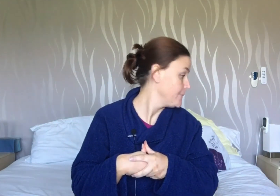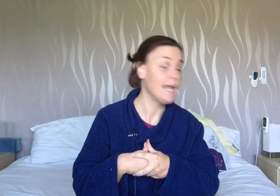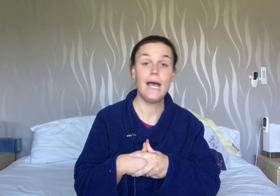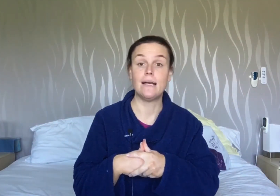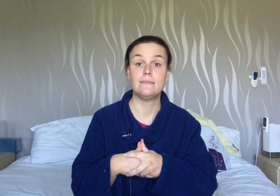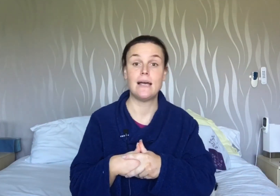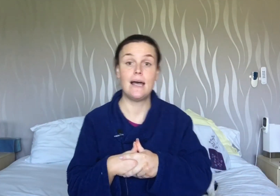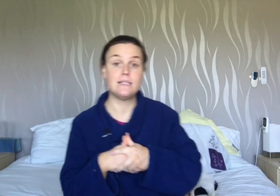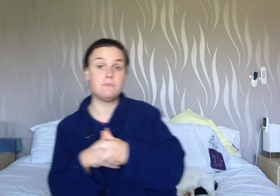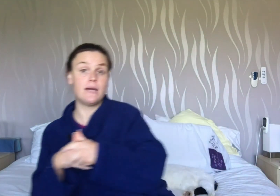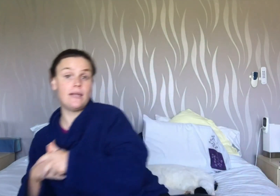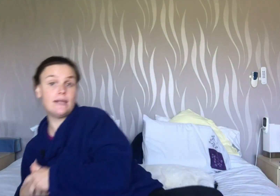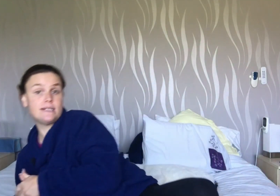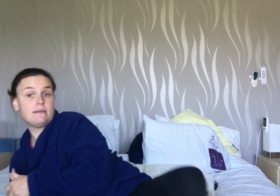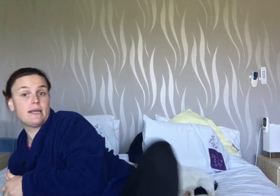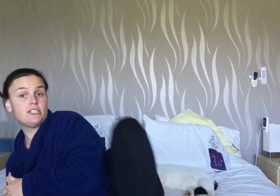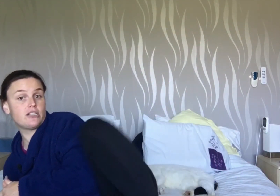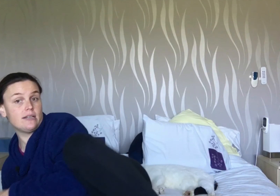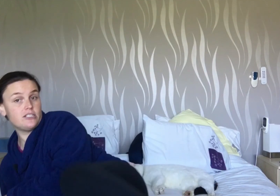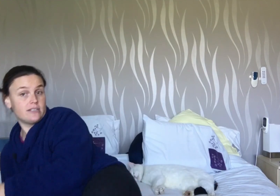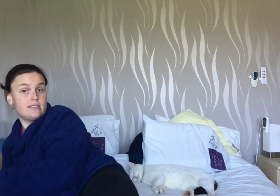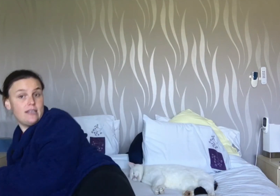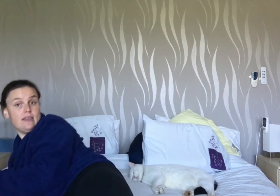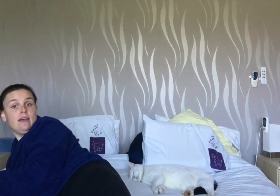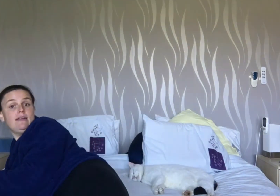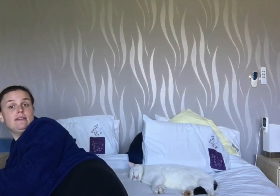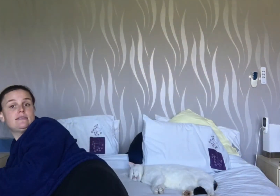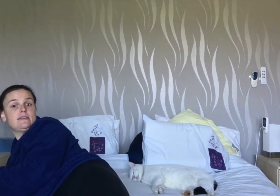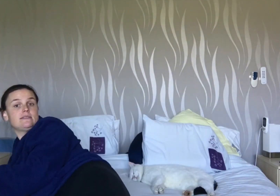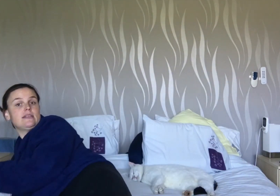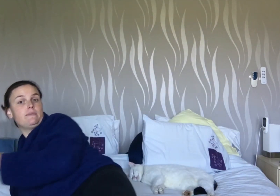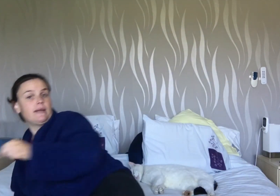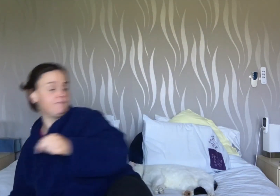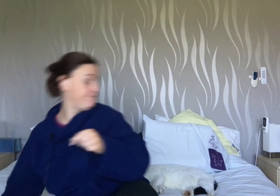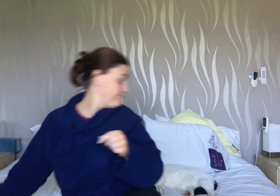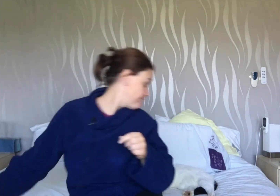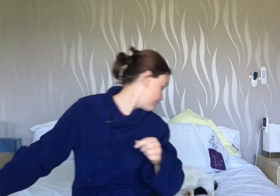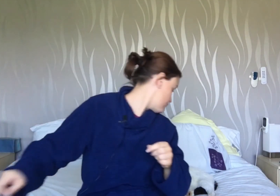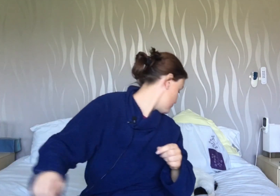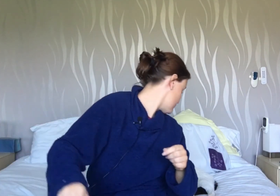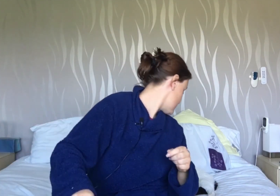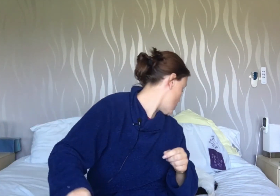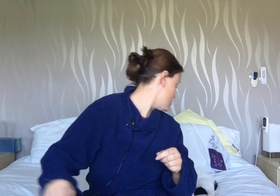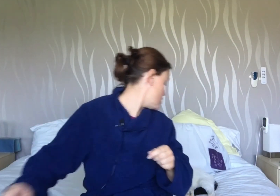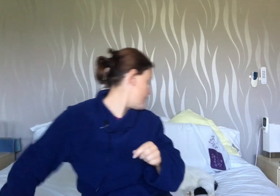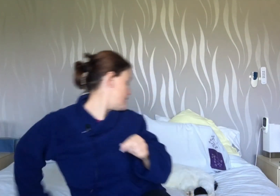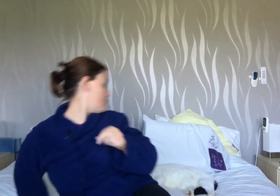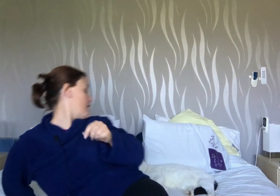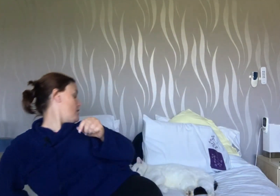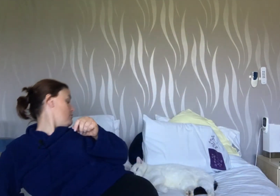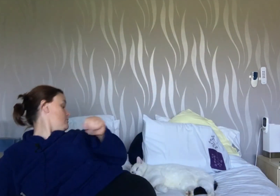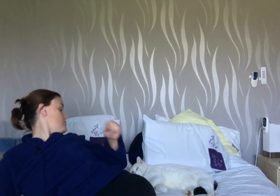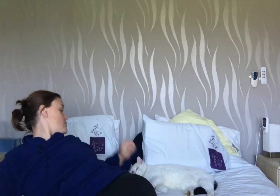yeah. And my editing manager, as you can see there, is still sleeping. Oh, sorry, did I wake you? Sorry,